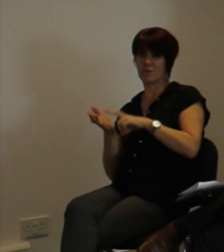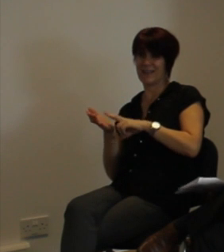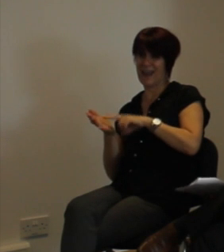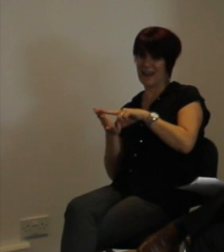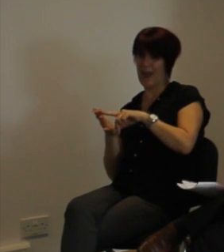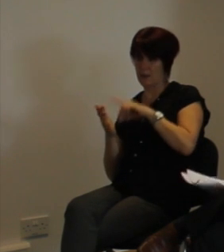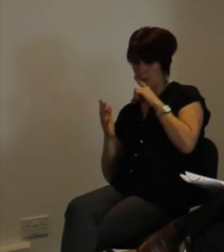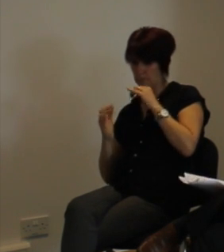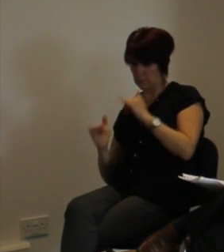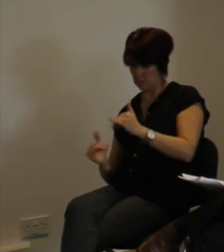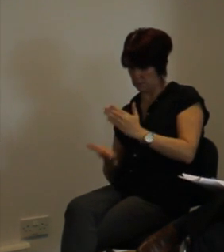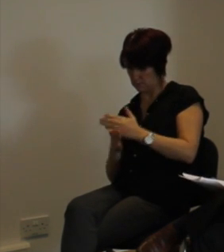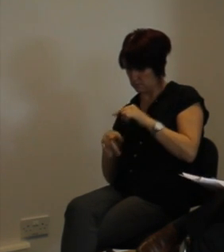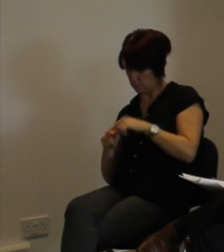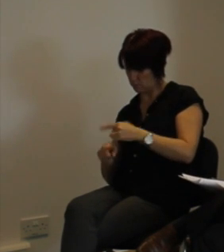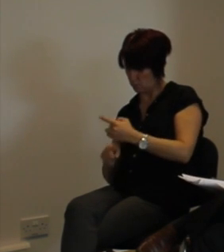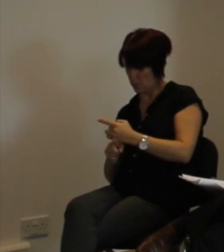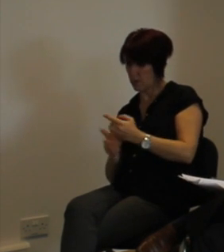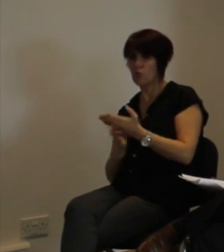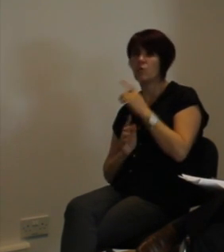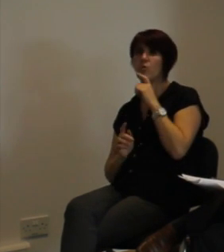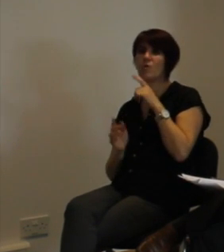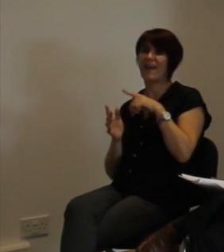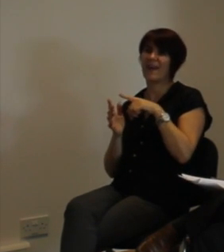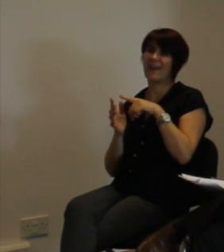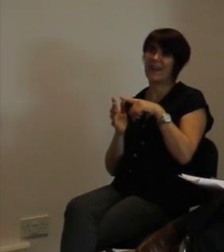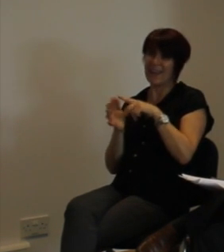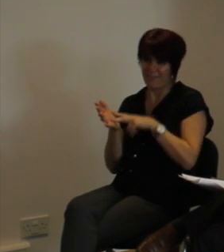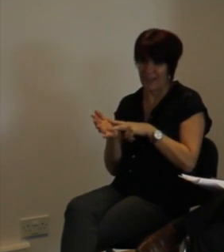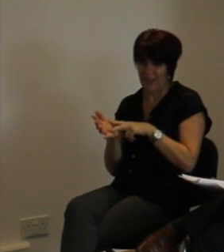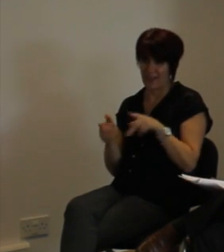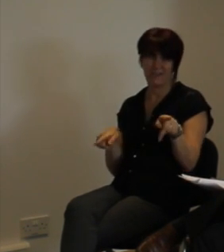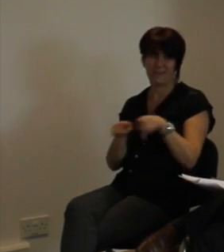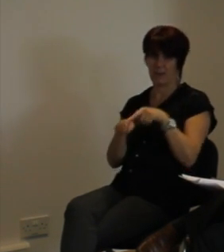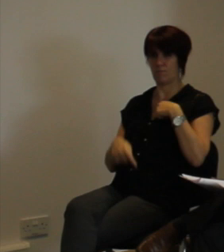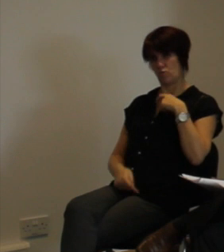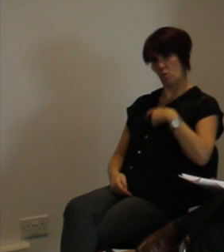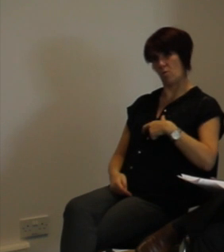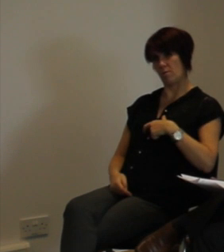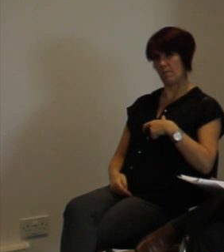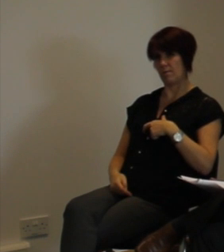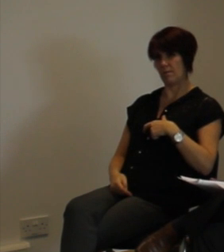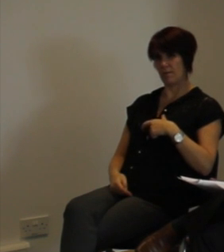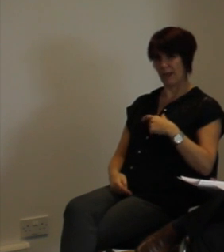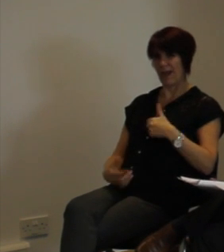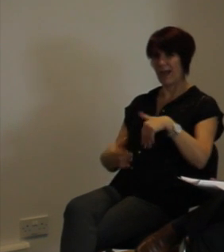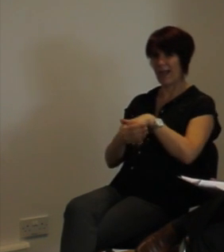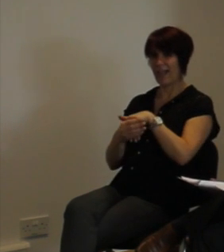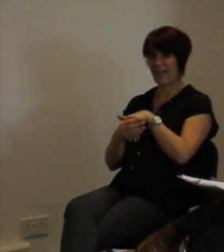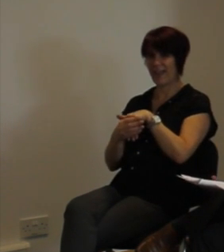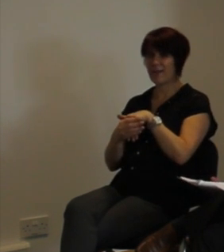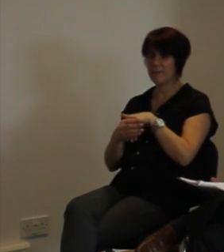OCN&I, and that is done by external verifier. And as mentioned, I am one of those, so that'll be what I'll be doing, looking